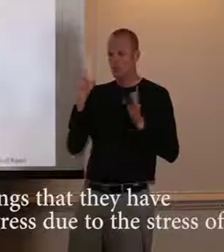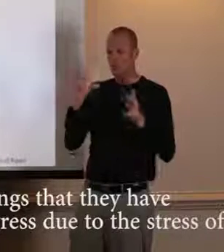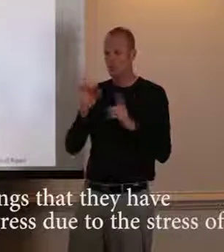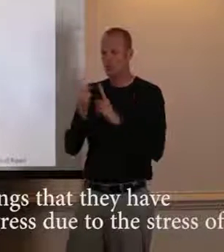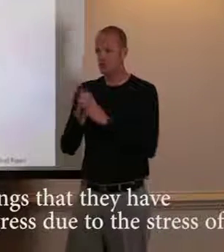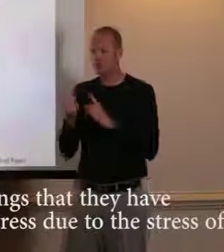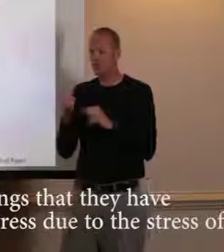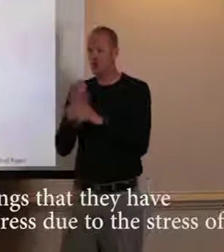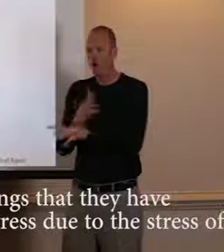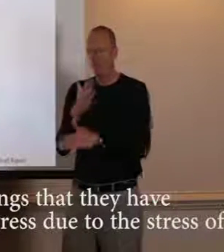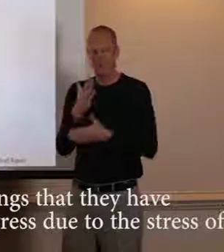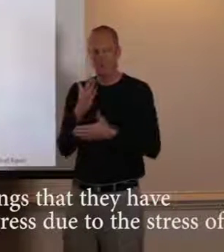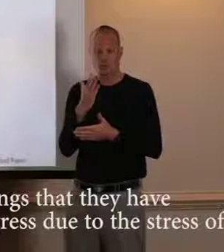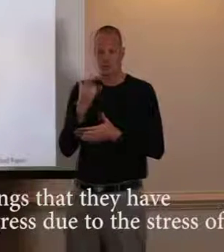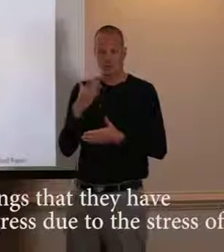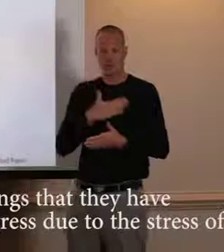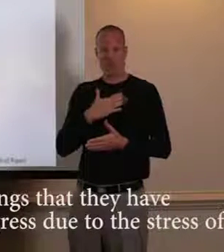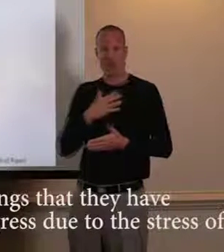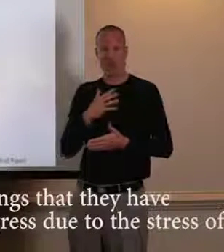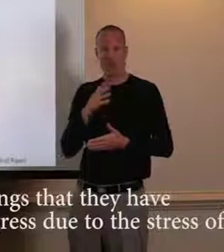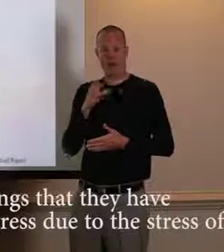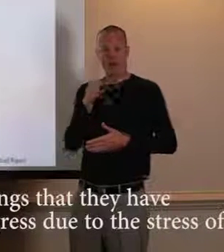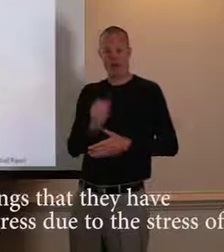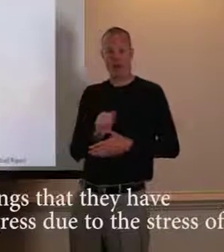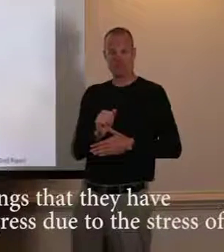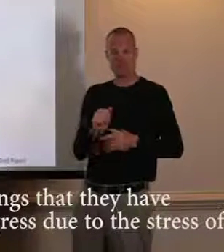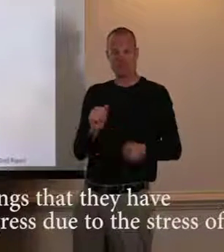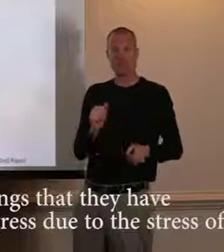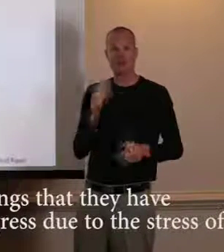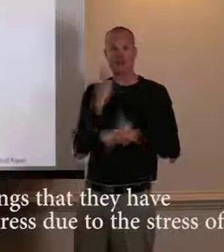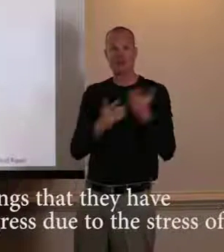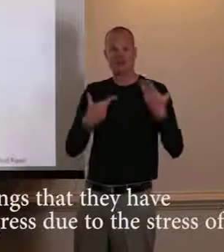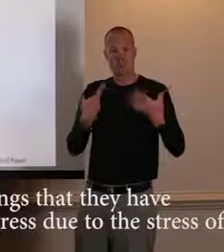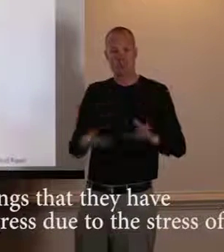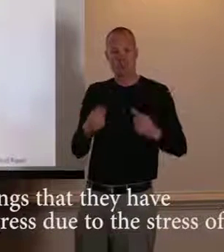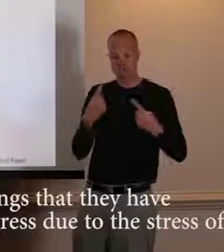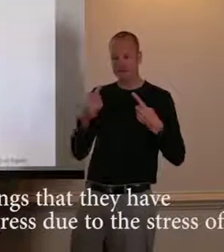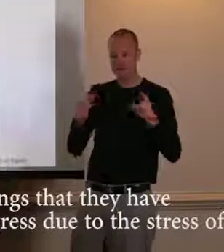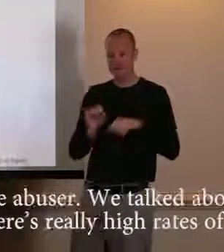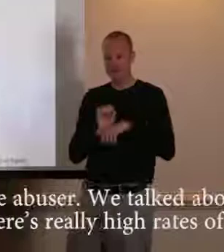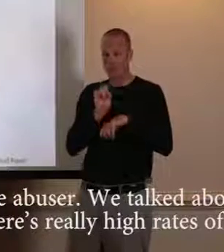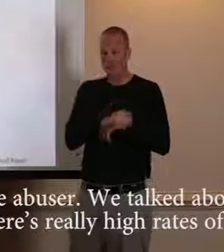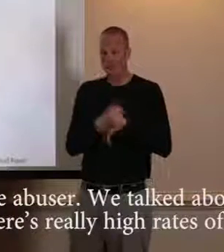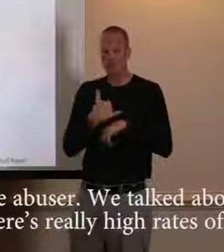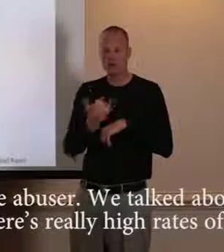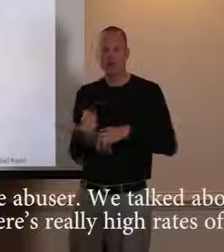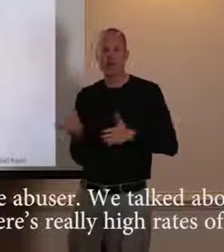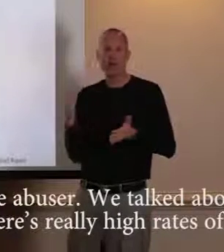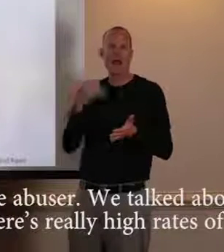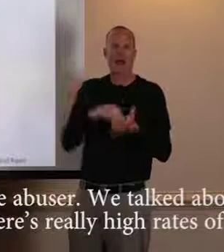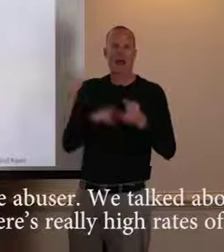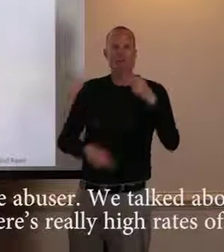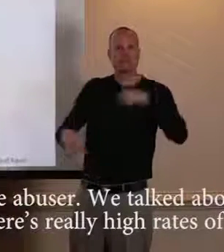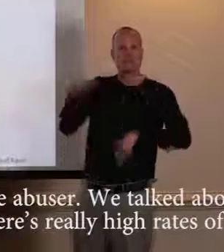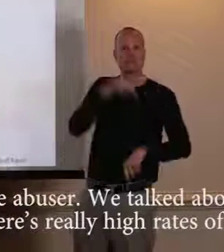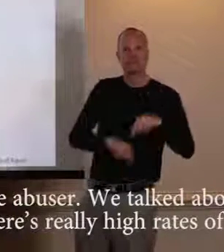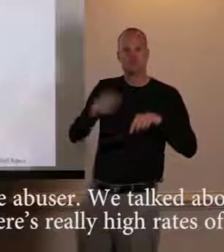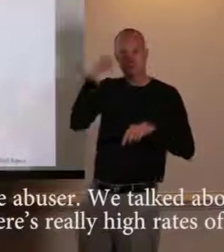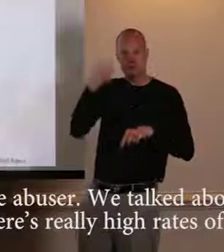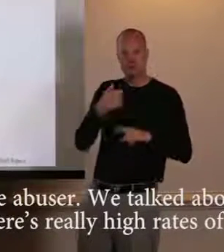certain things that they have accomplished, well, they'll now regress due to the stress of the abuse or the trauma